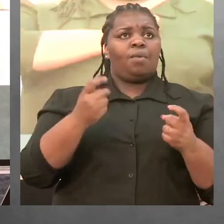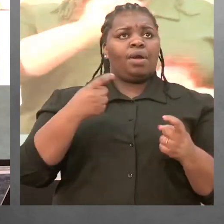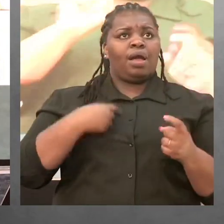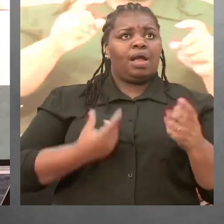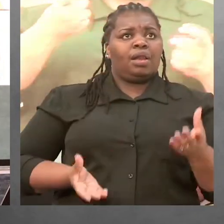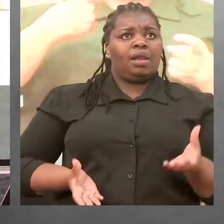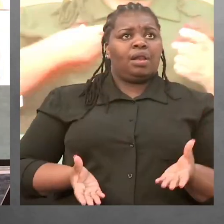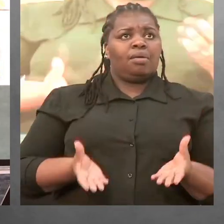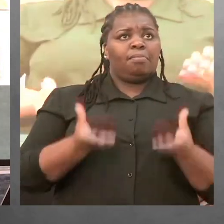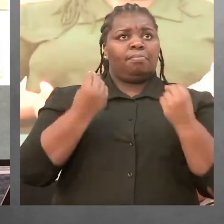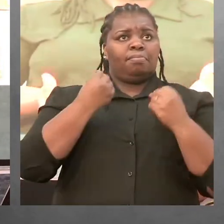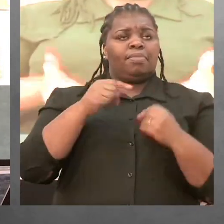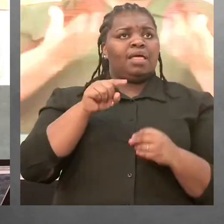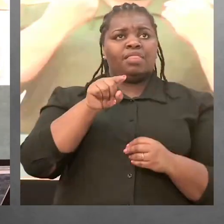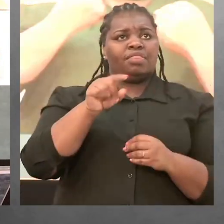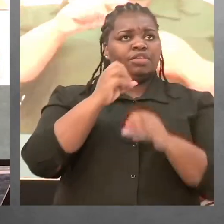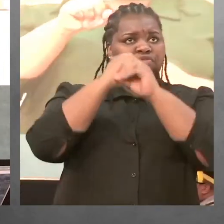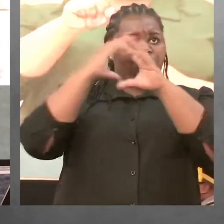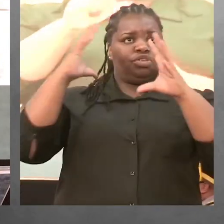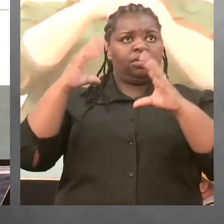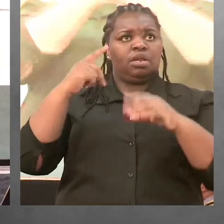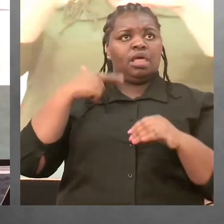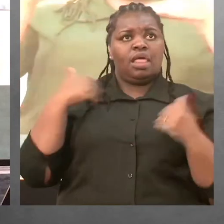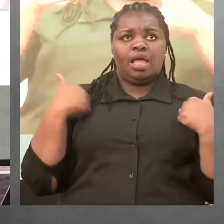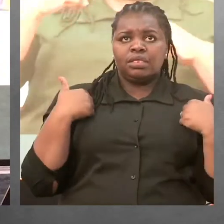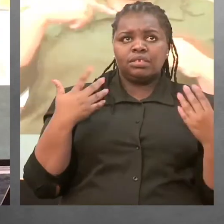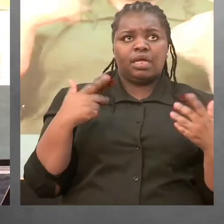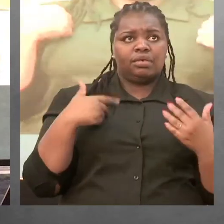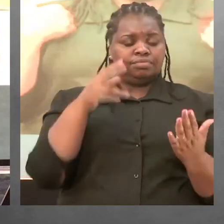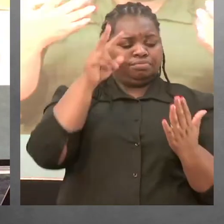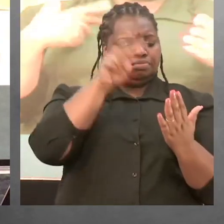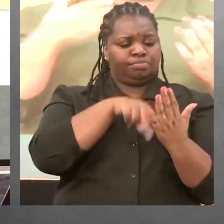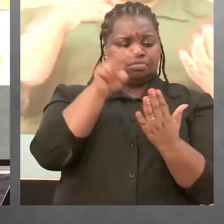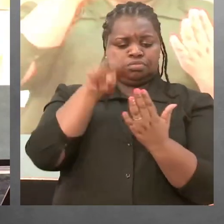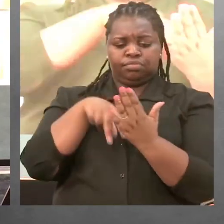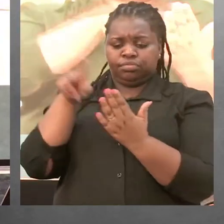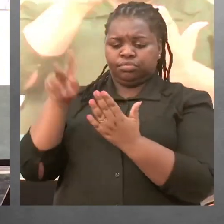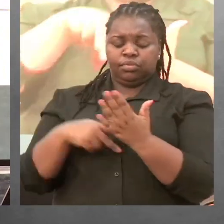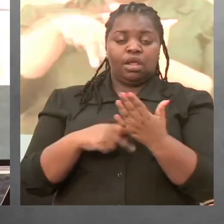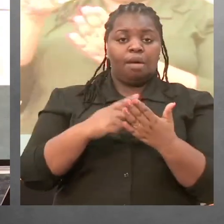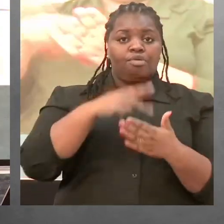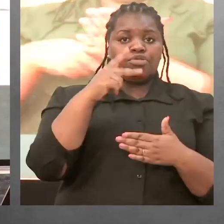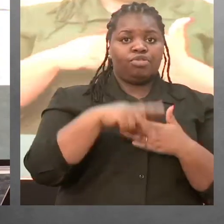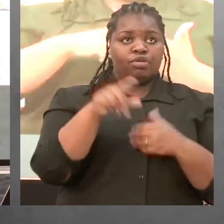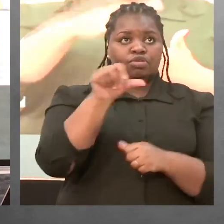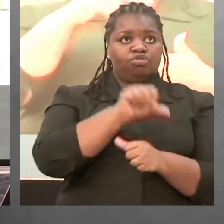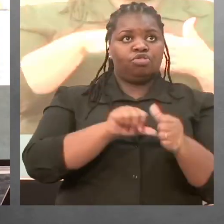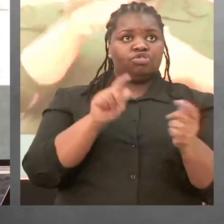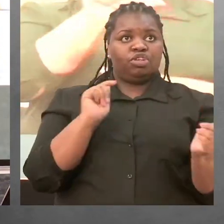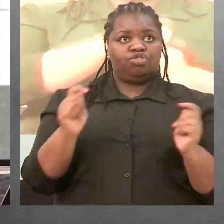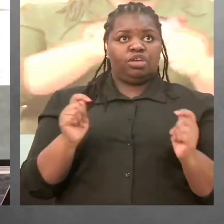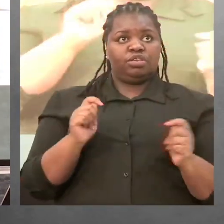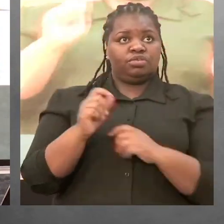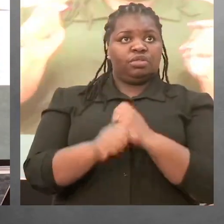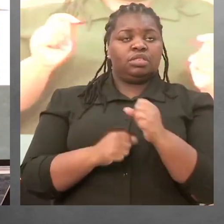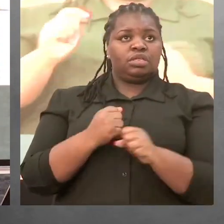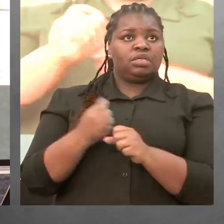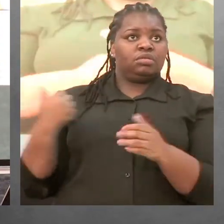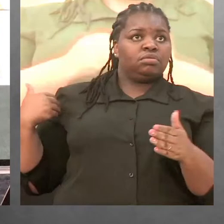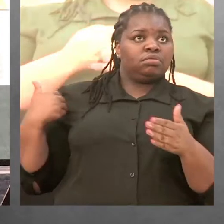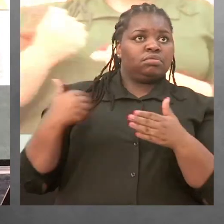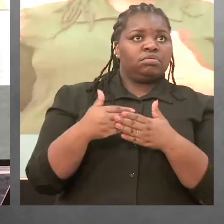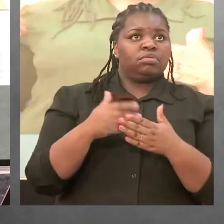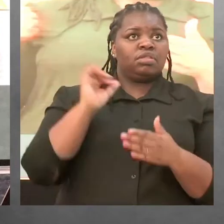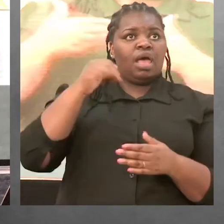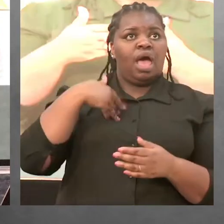this vision? And then I started to study projects of social change over the ages. And I